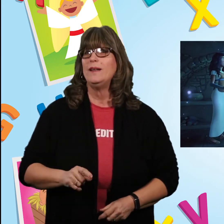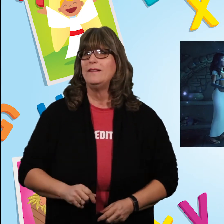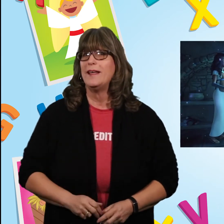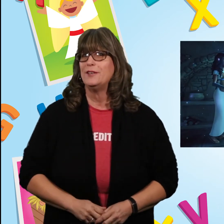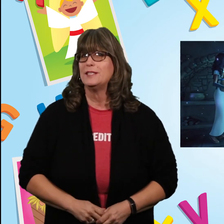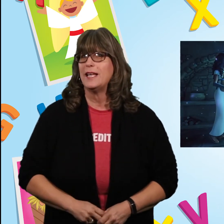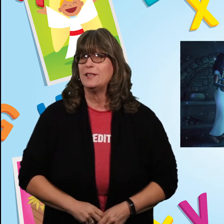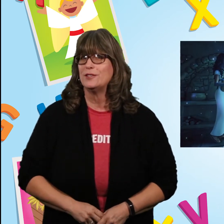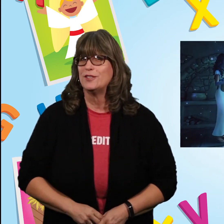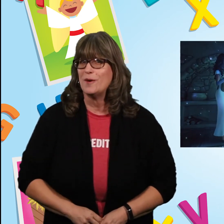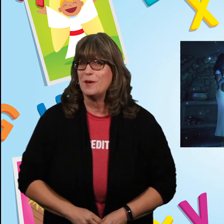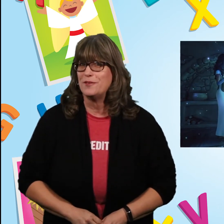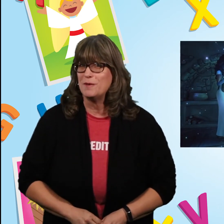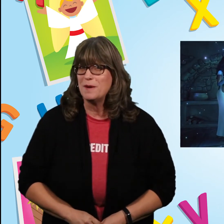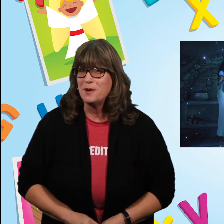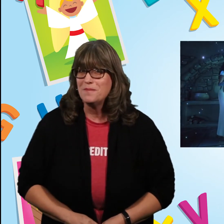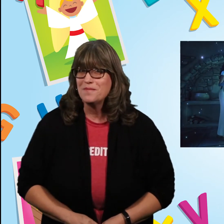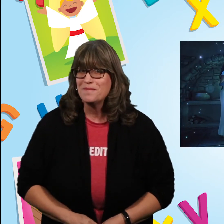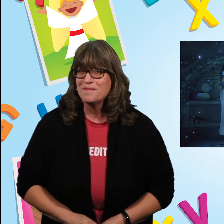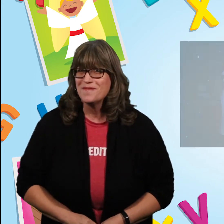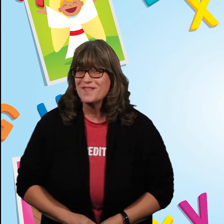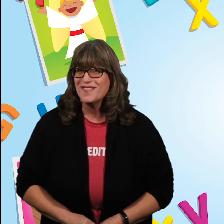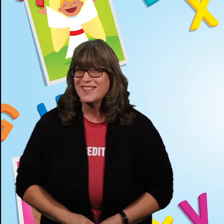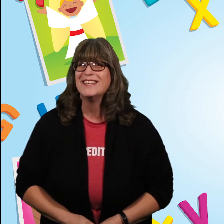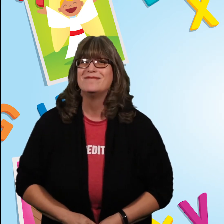What letter does angel start with? Do you remember?